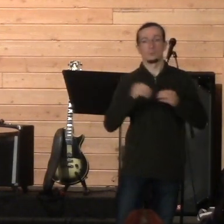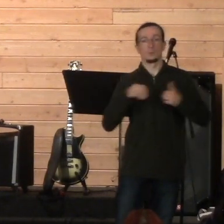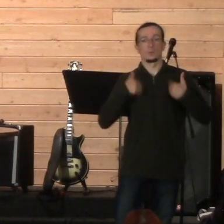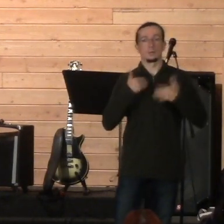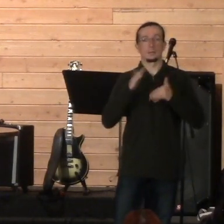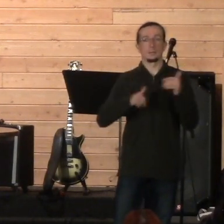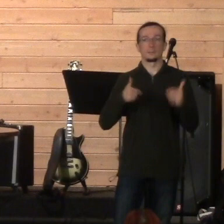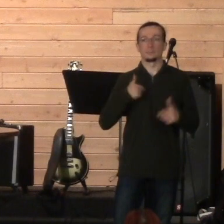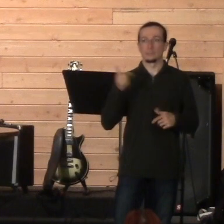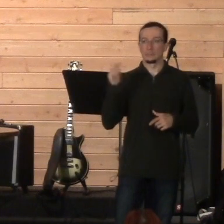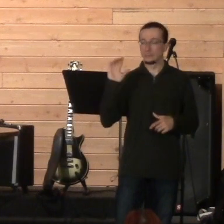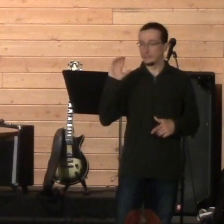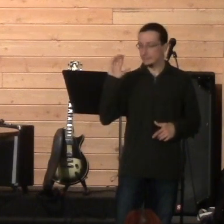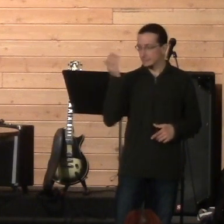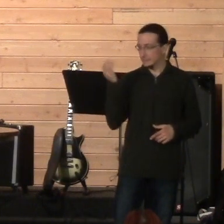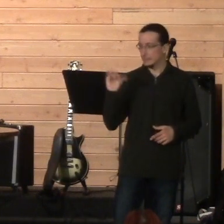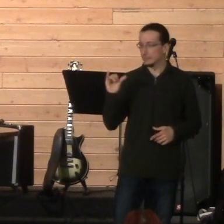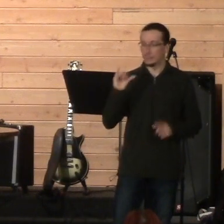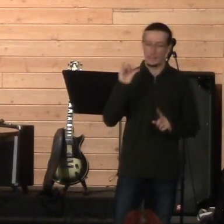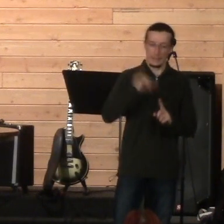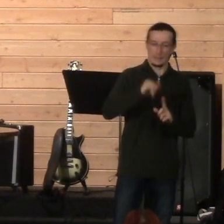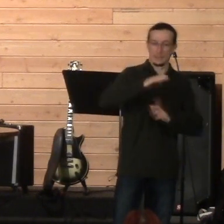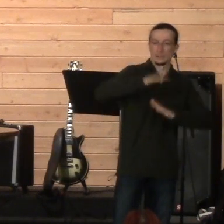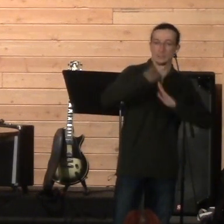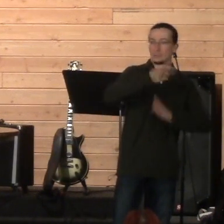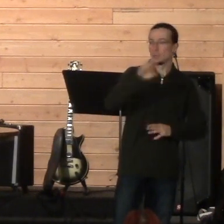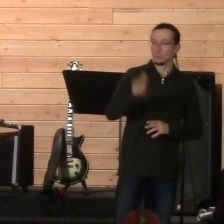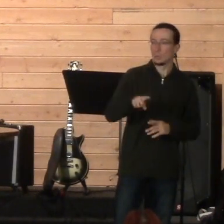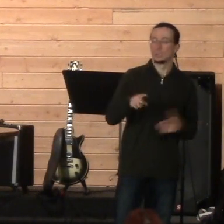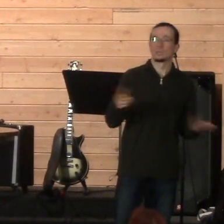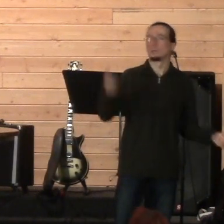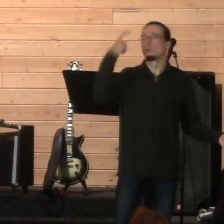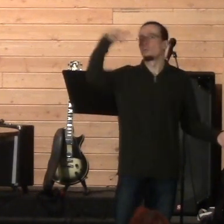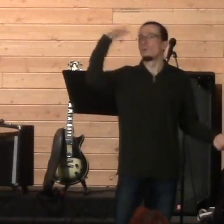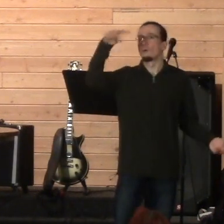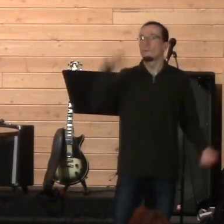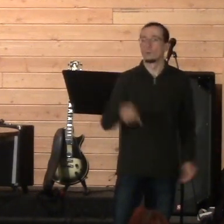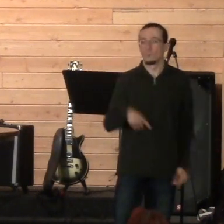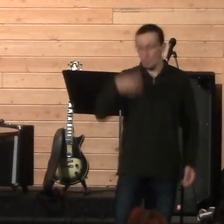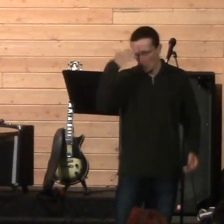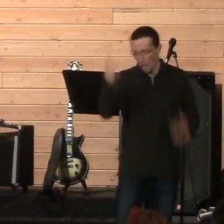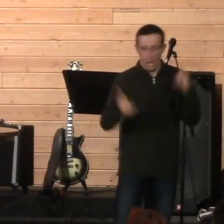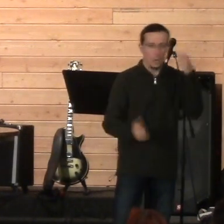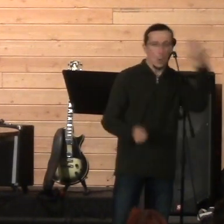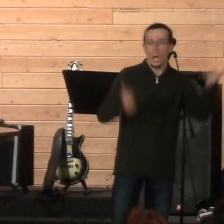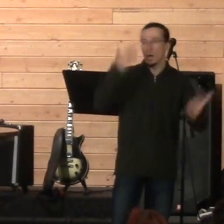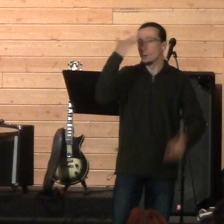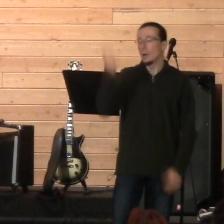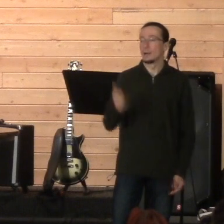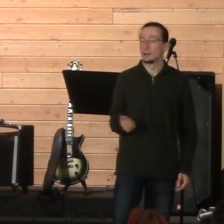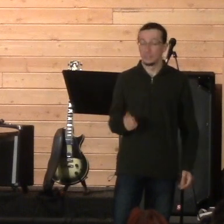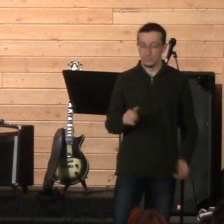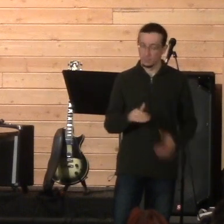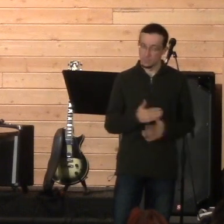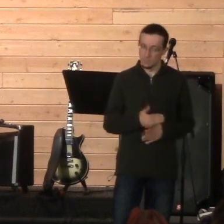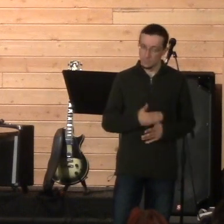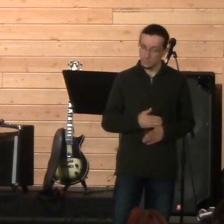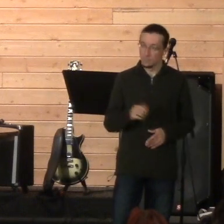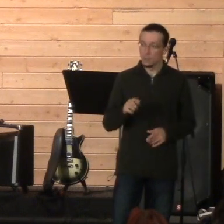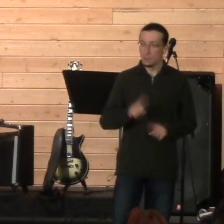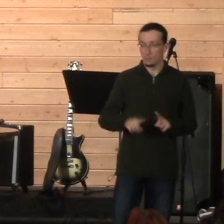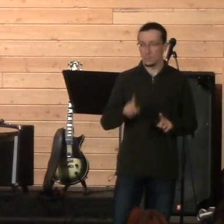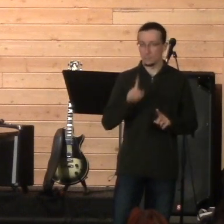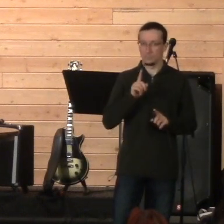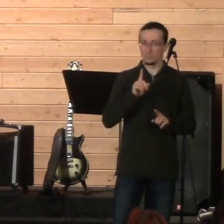it just seems like that's the question, right? Why? It gets really annoying, but it's